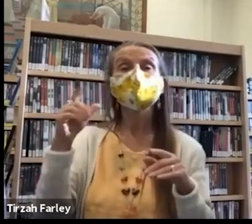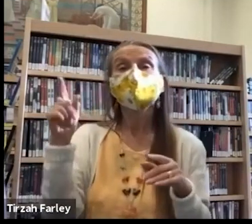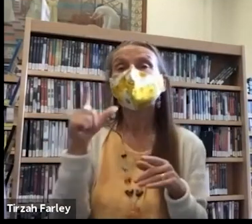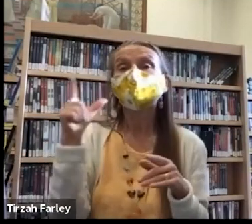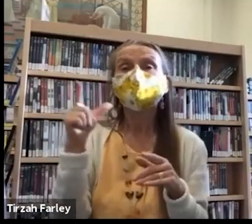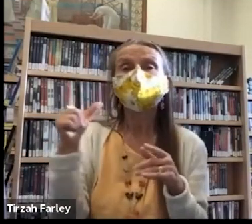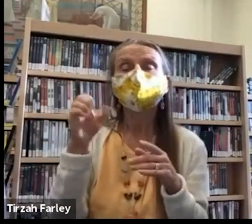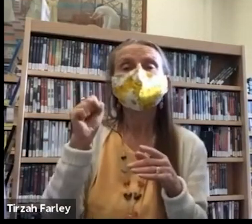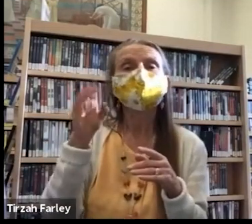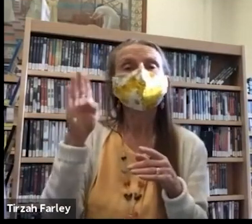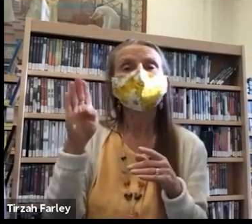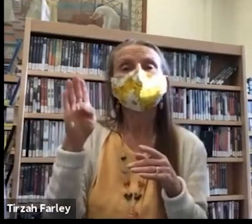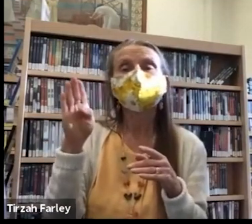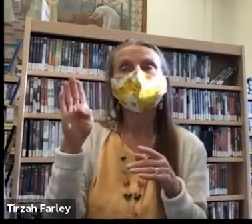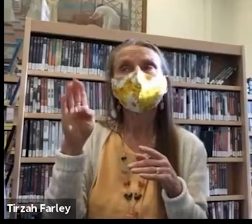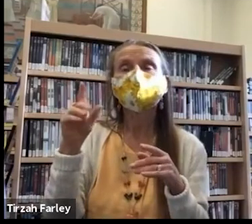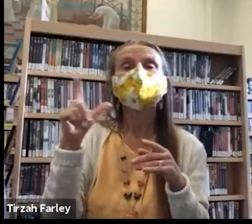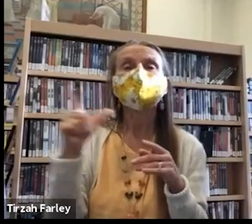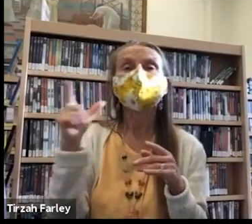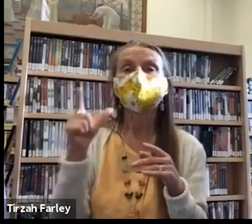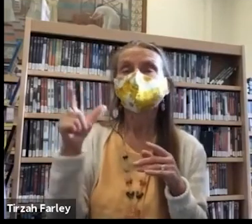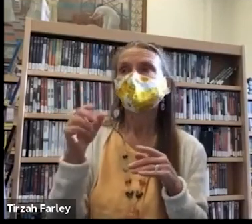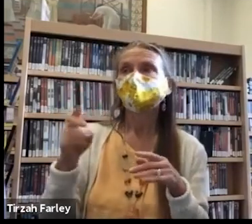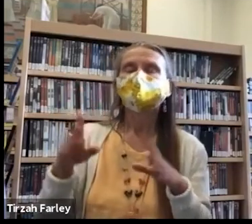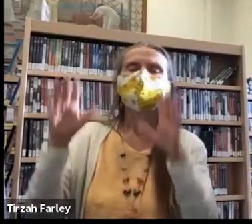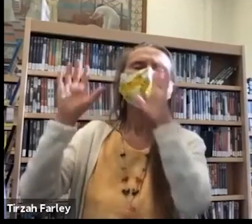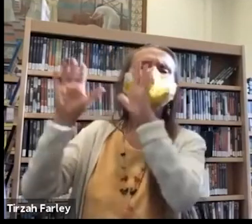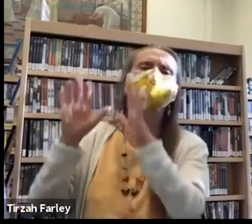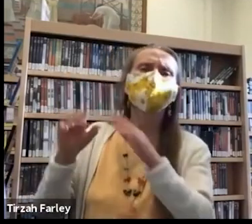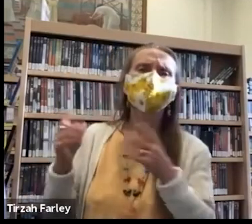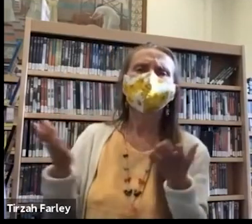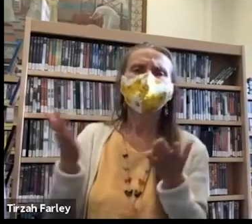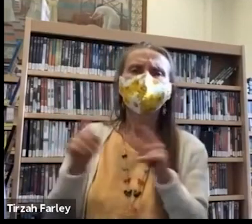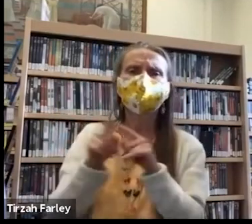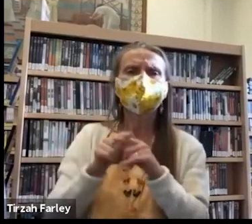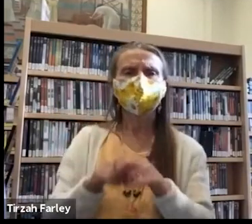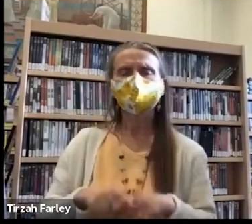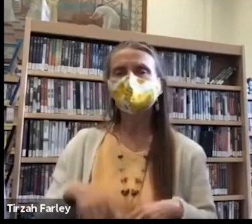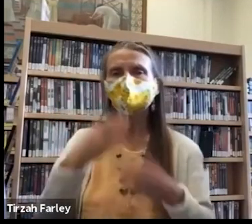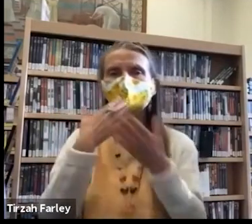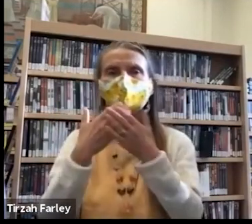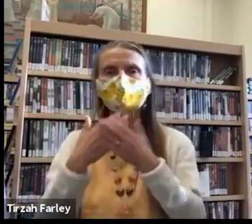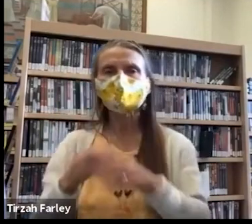Library. They have been wonderful working with us too. Thank you.